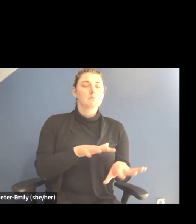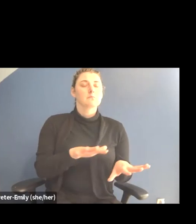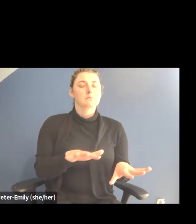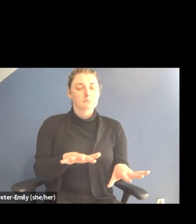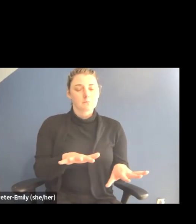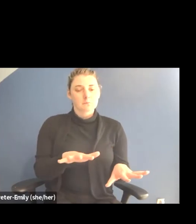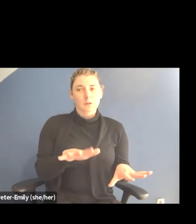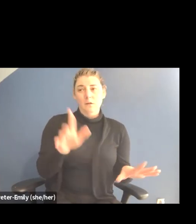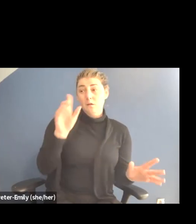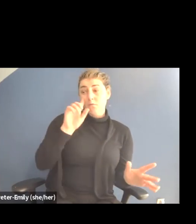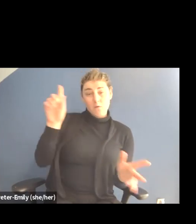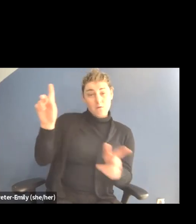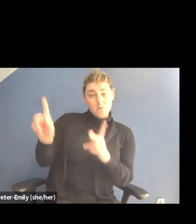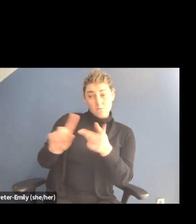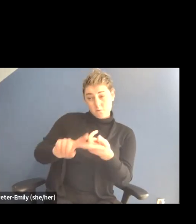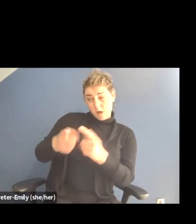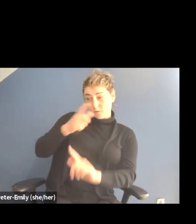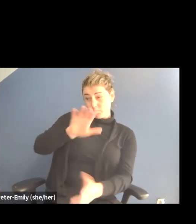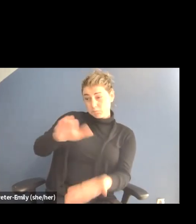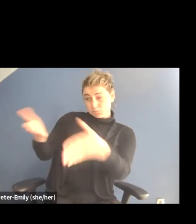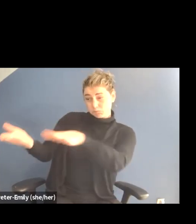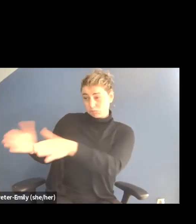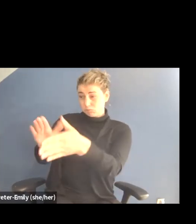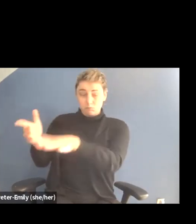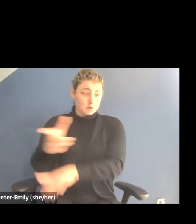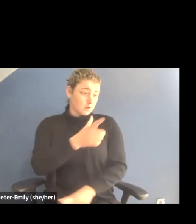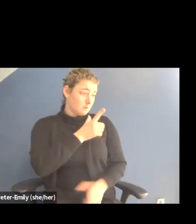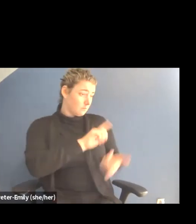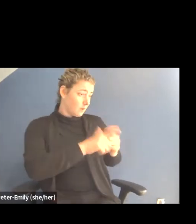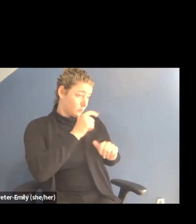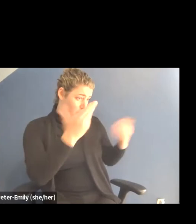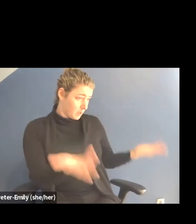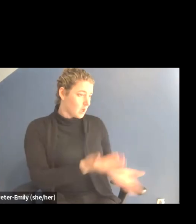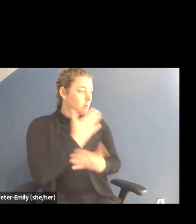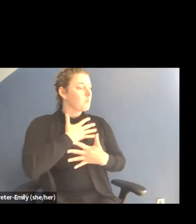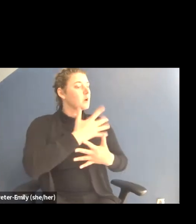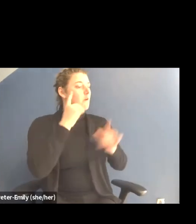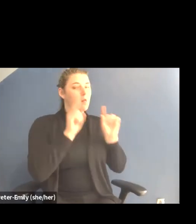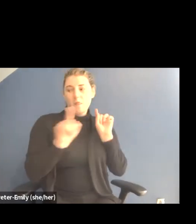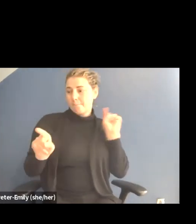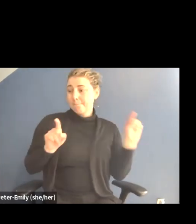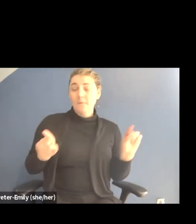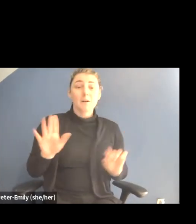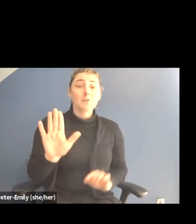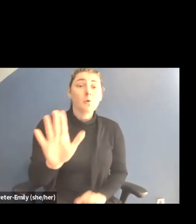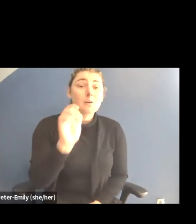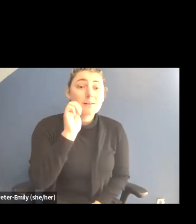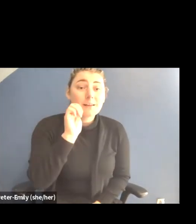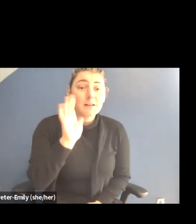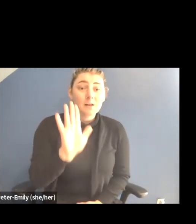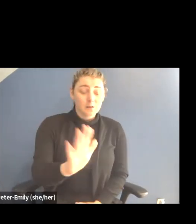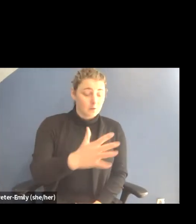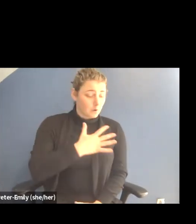for the homies that ain't here. Breathe for the homies that is. Breathe for your own good